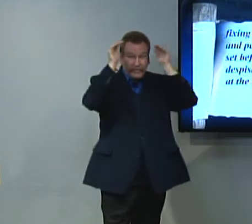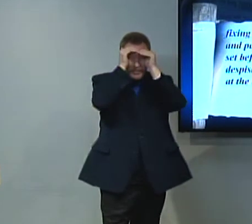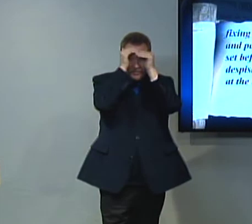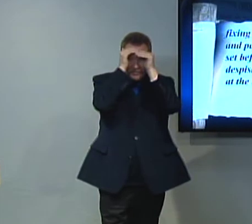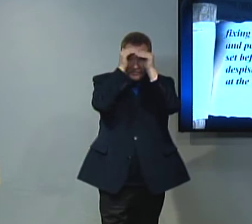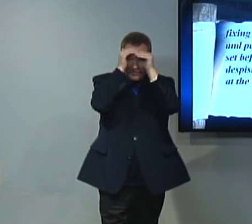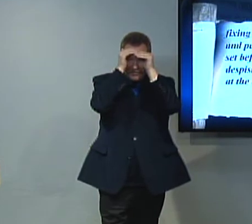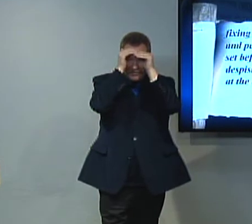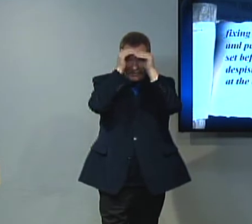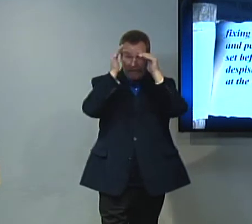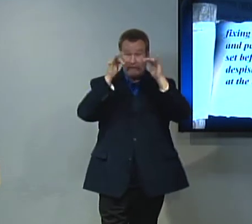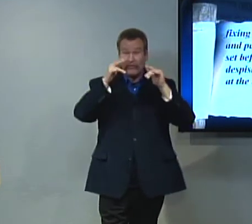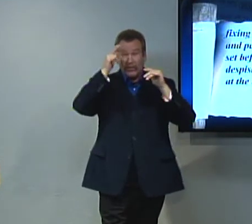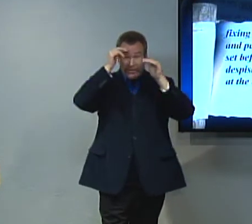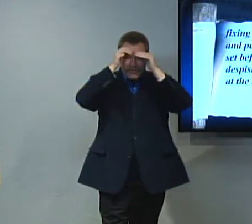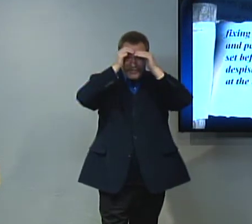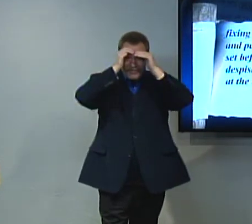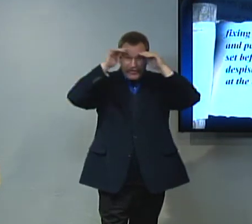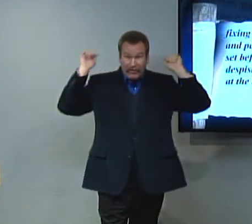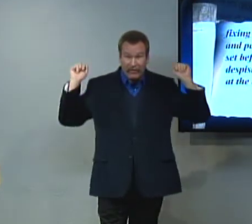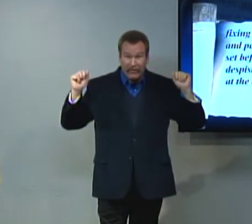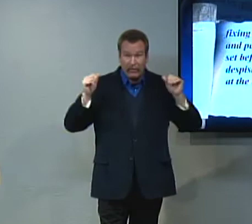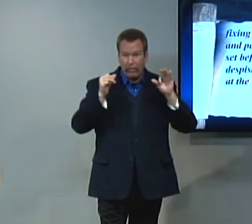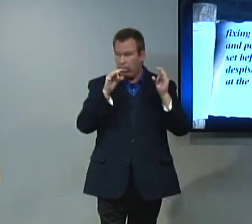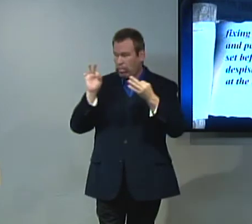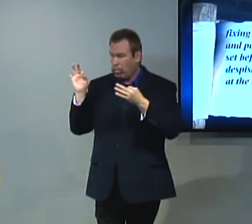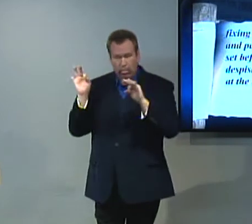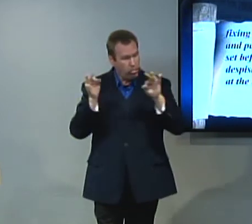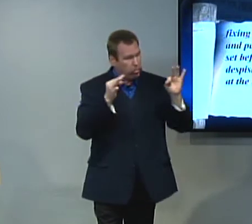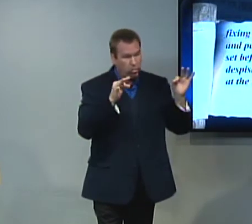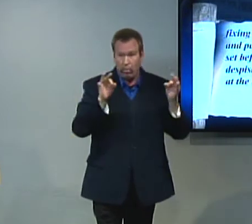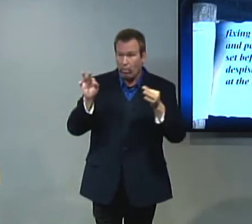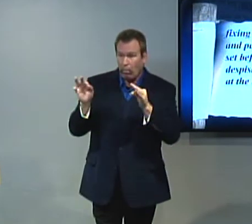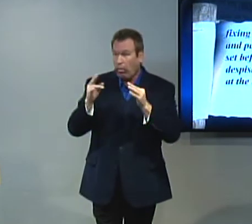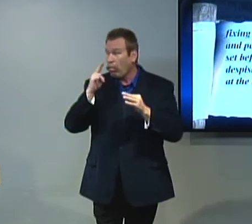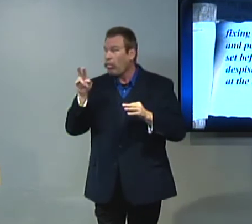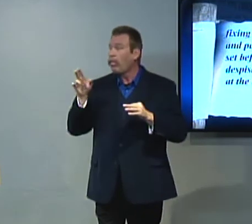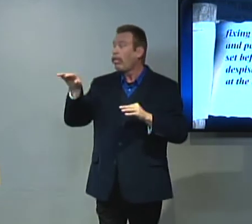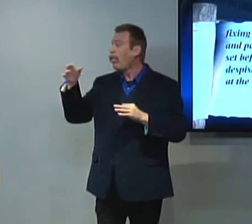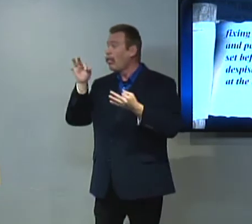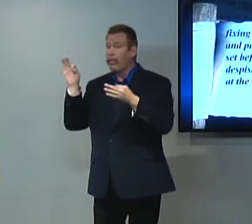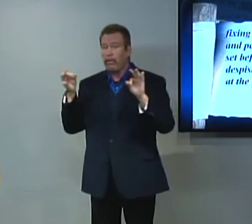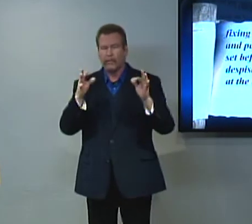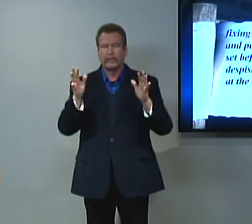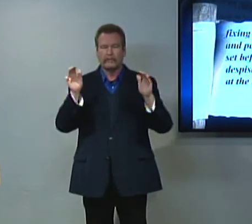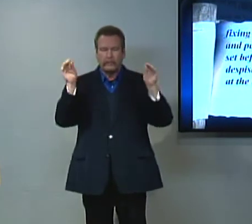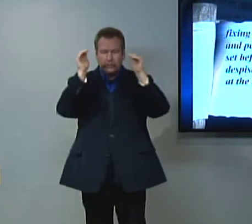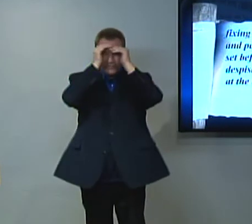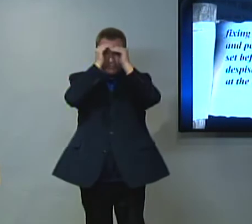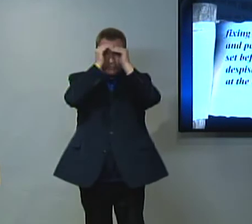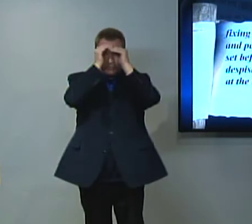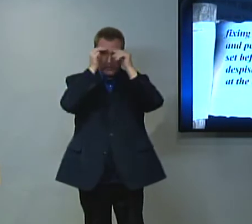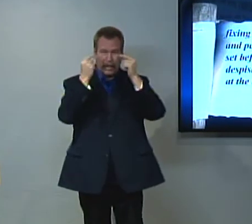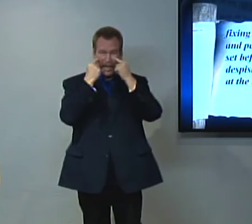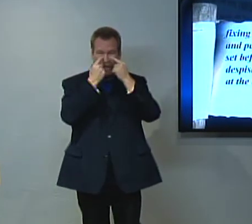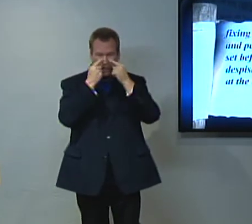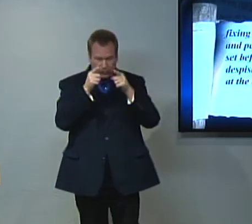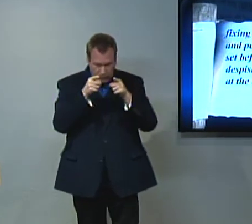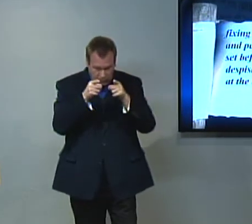So for example, horses, they have like an eye covering. So they can't look around, get distracted, there's some grass over there.